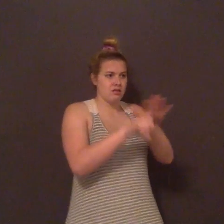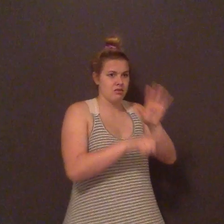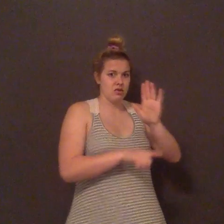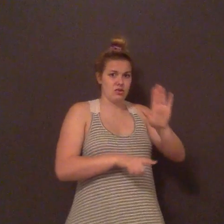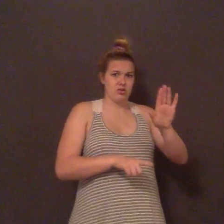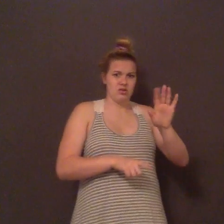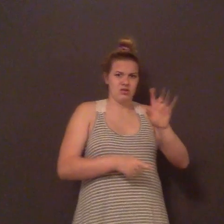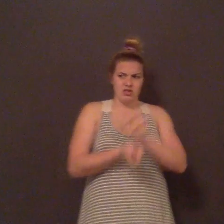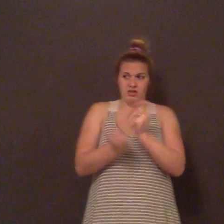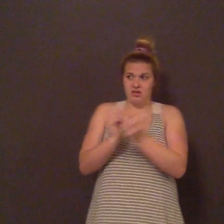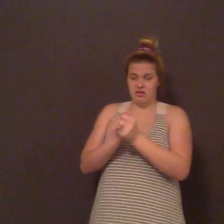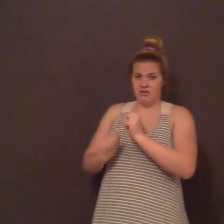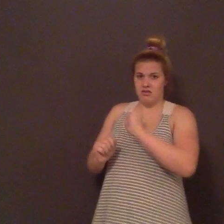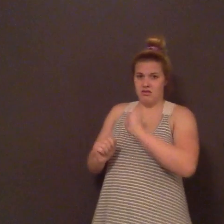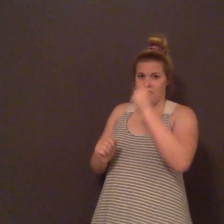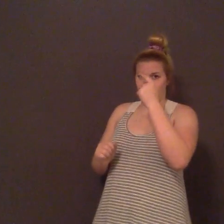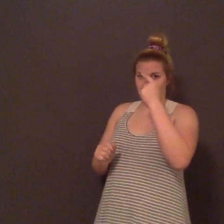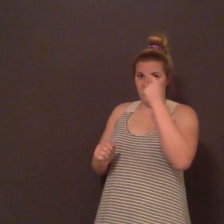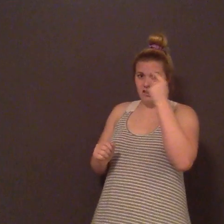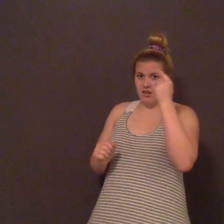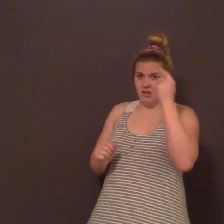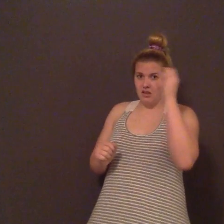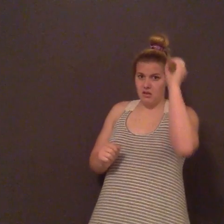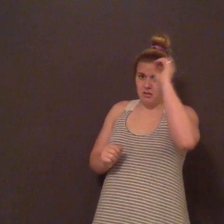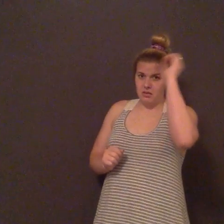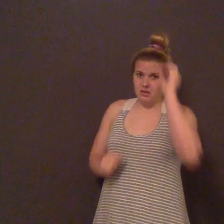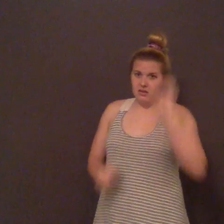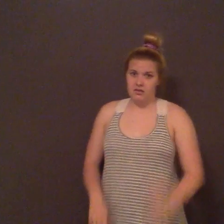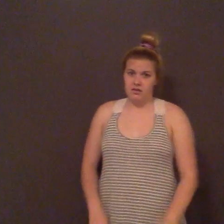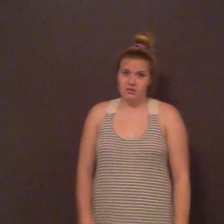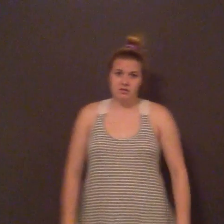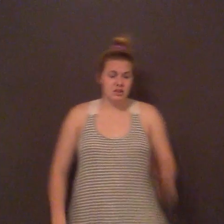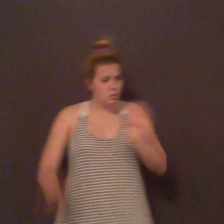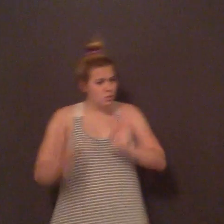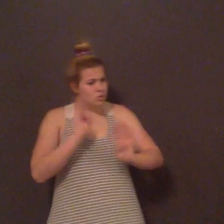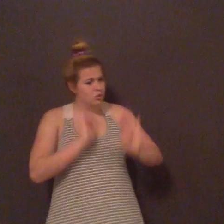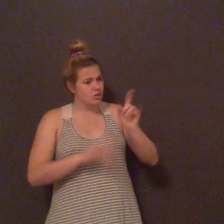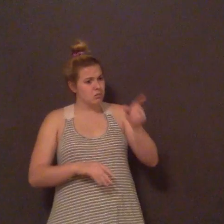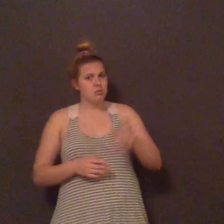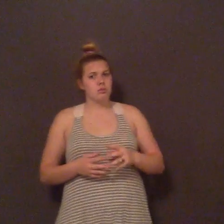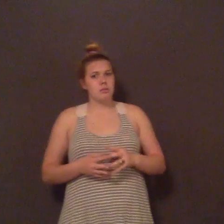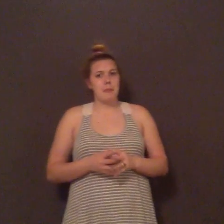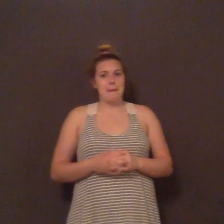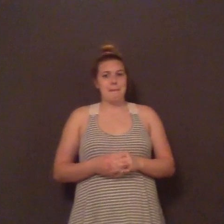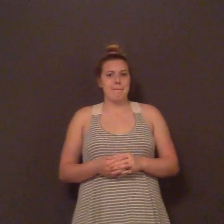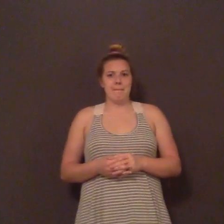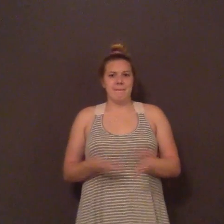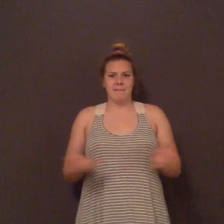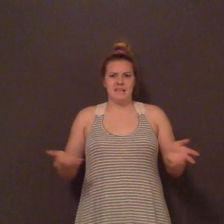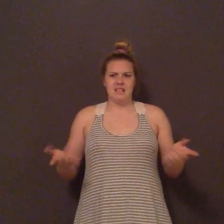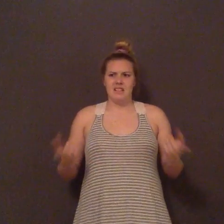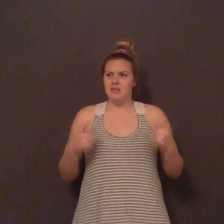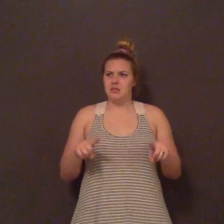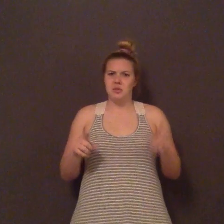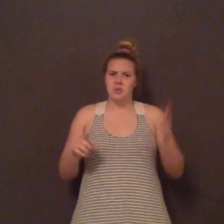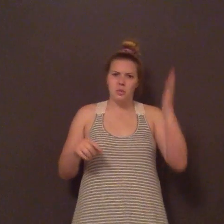It's ridiculous. Mom, say something. Honey, your father's just concerned about you, that's all. I can't believe this is happening. And I'm certainly not happy with what